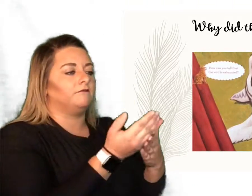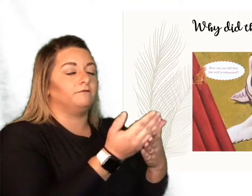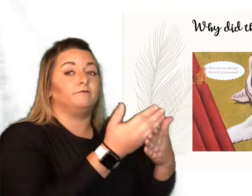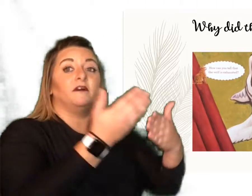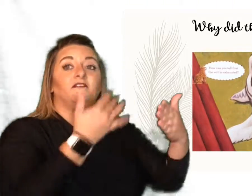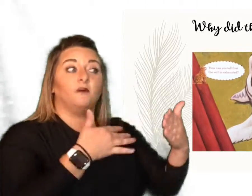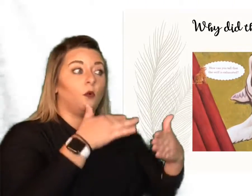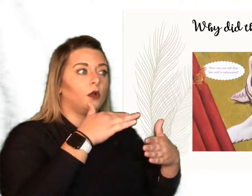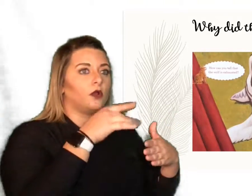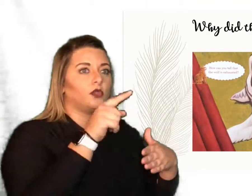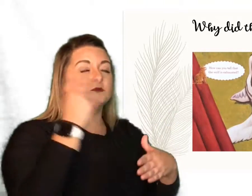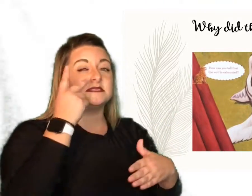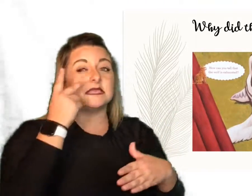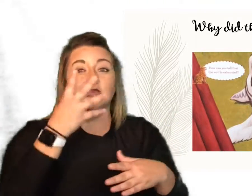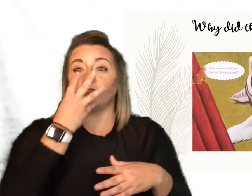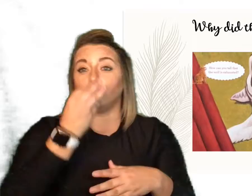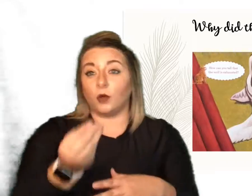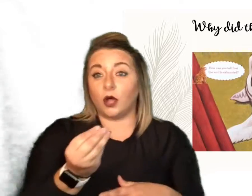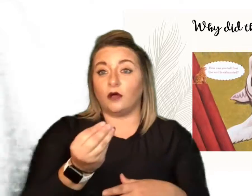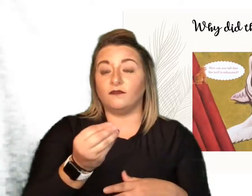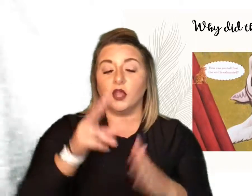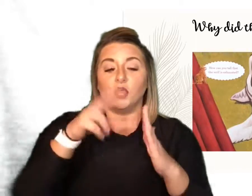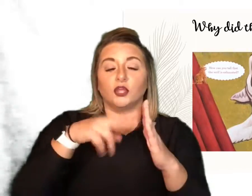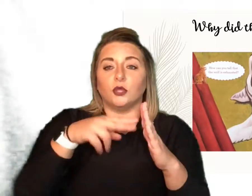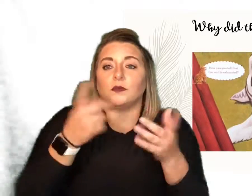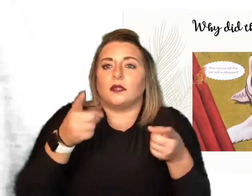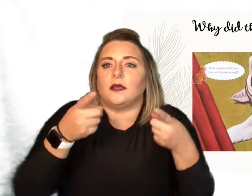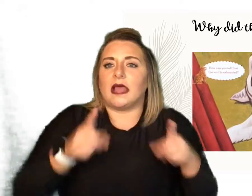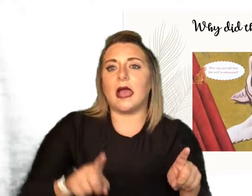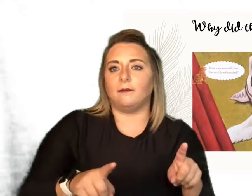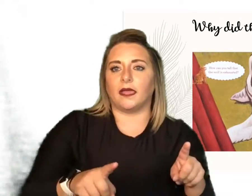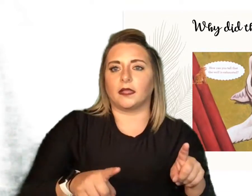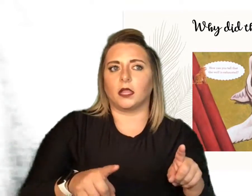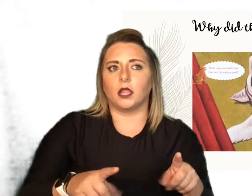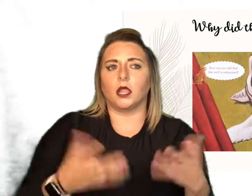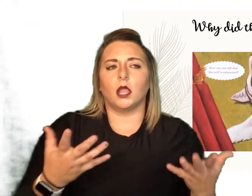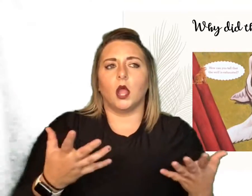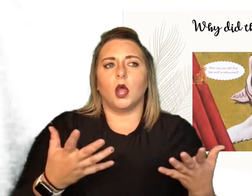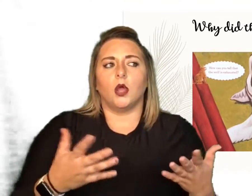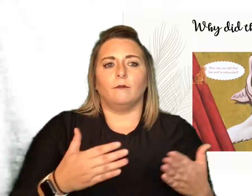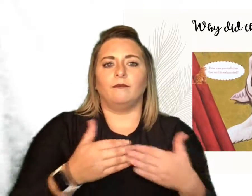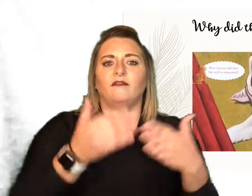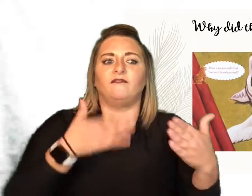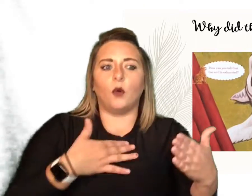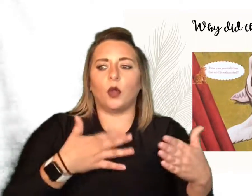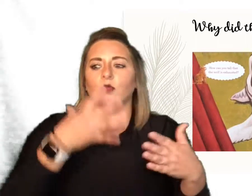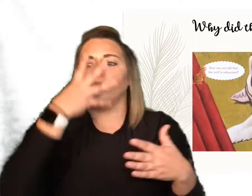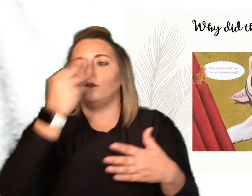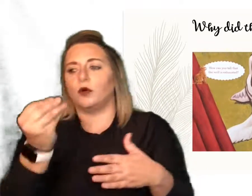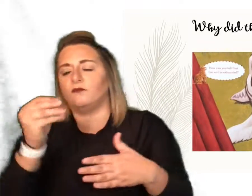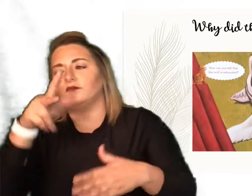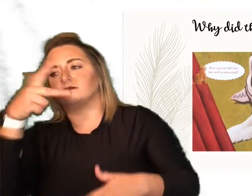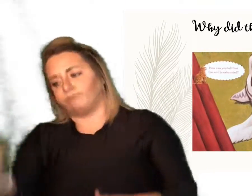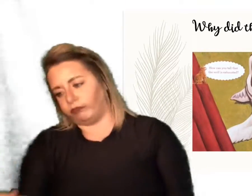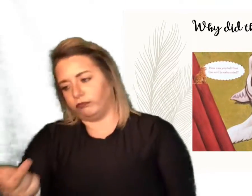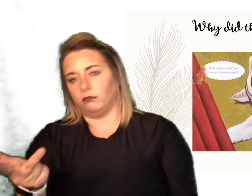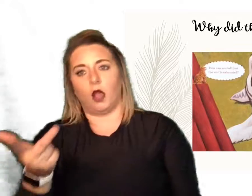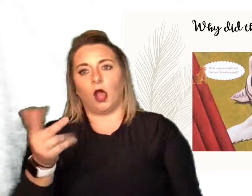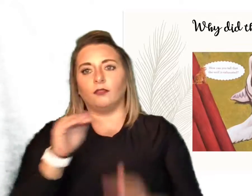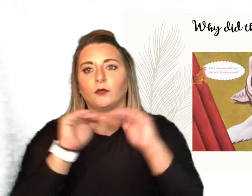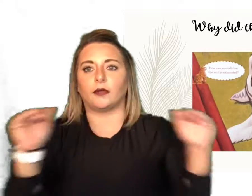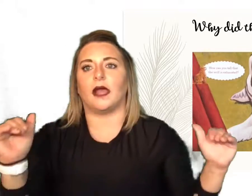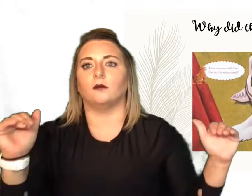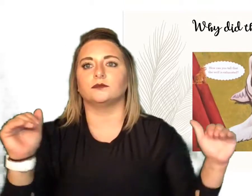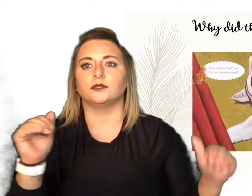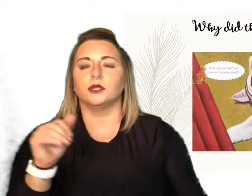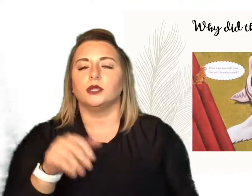back and before you see the wolf, you read what happened. Before the wolf was